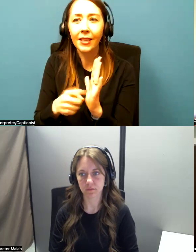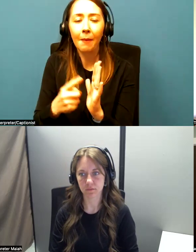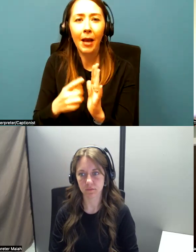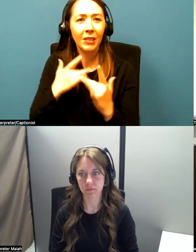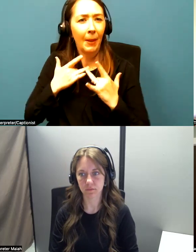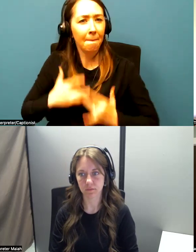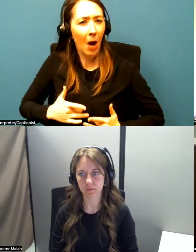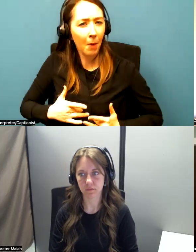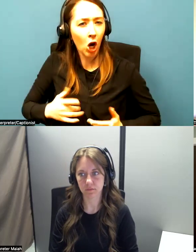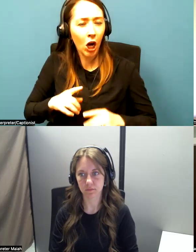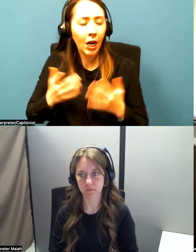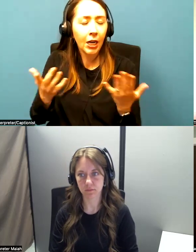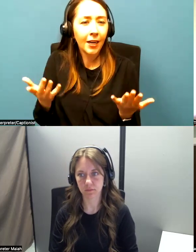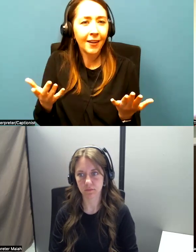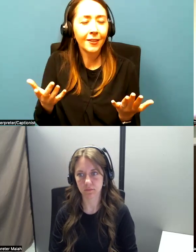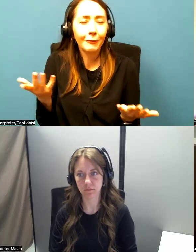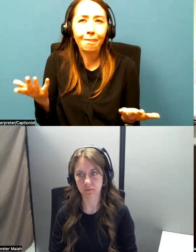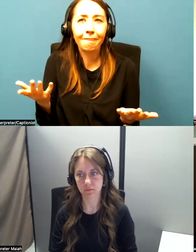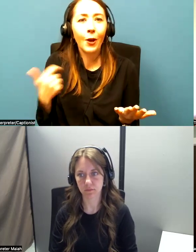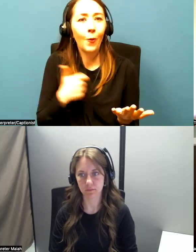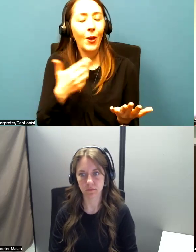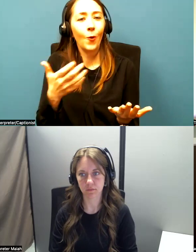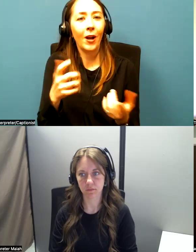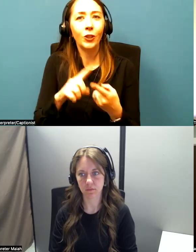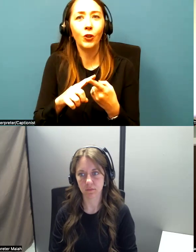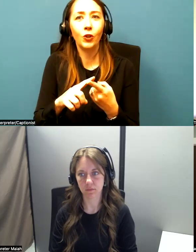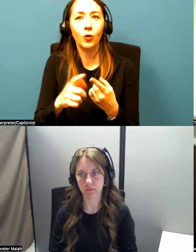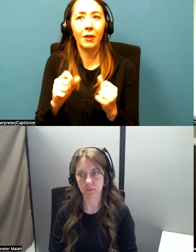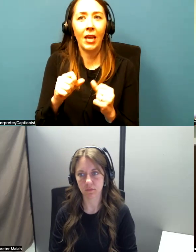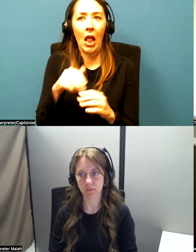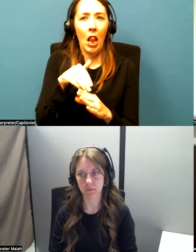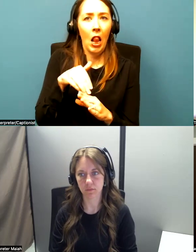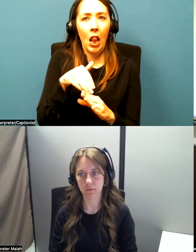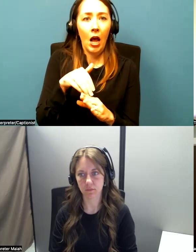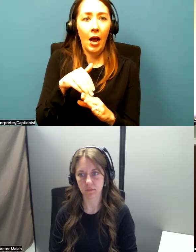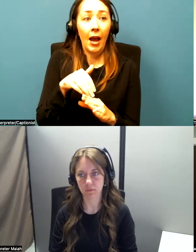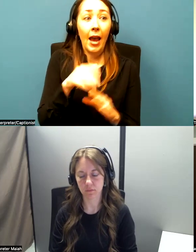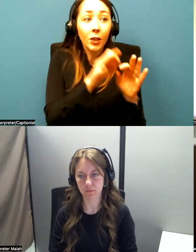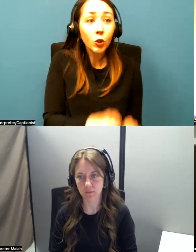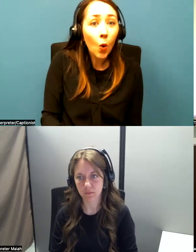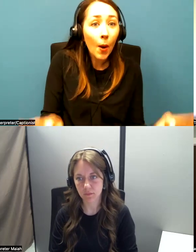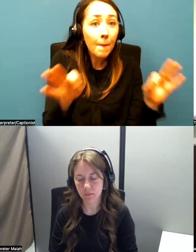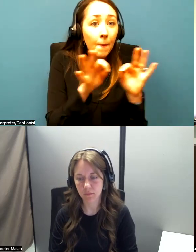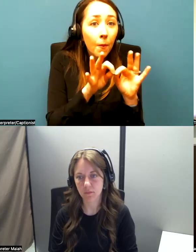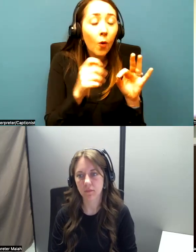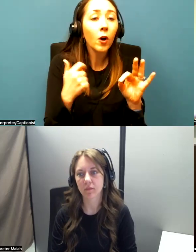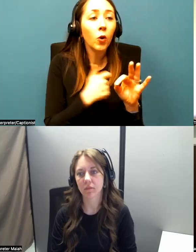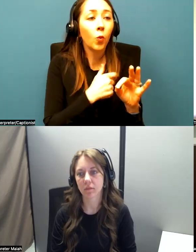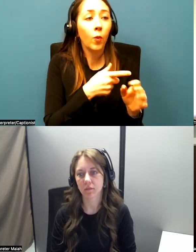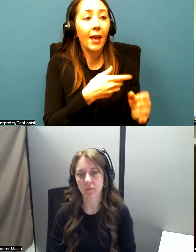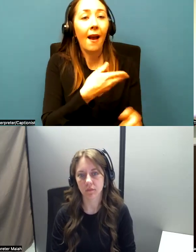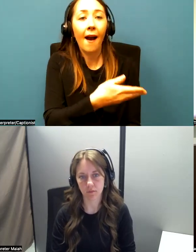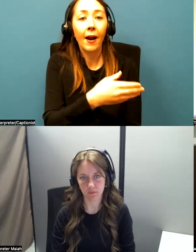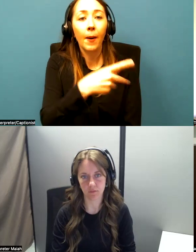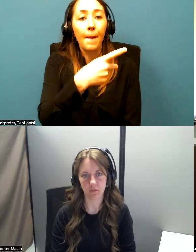bummer. So you know, we wanted to sort of tread the line, which was why it was so important that we brought Paul Campbell